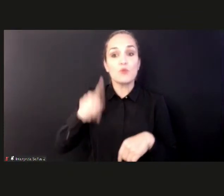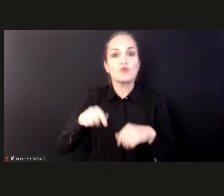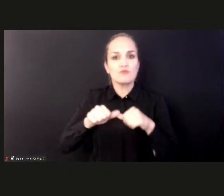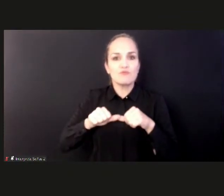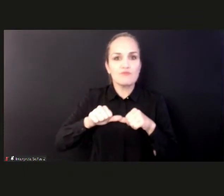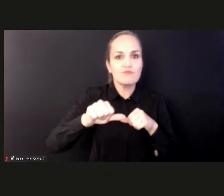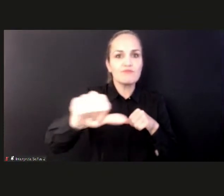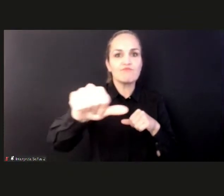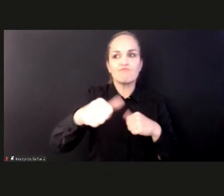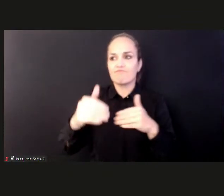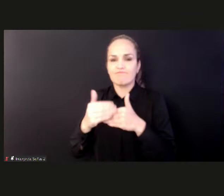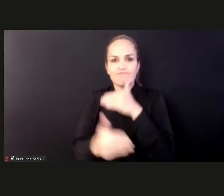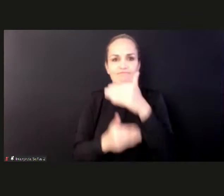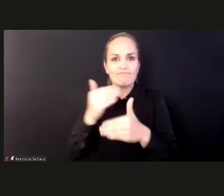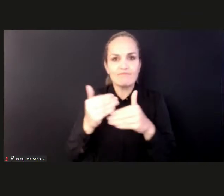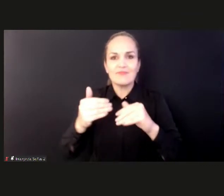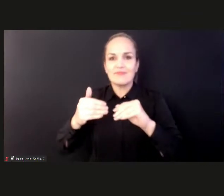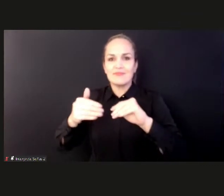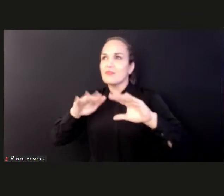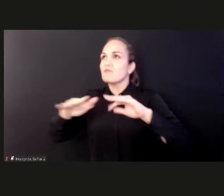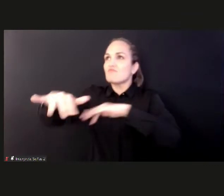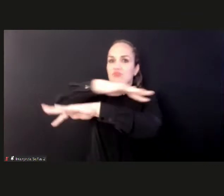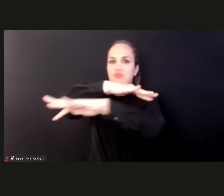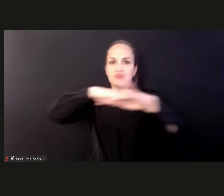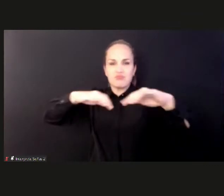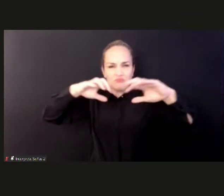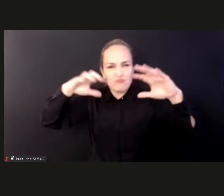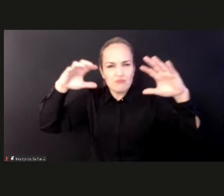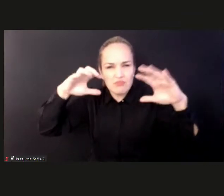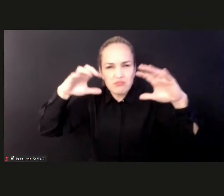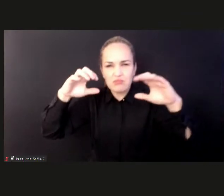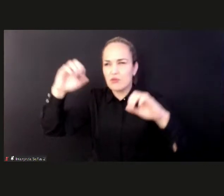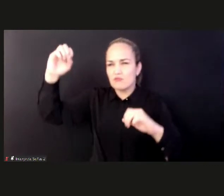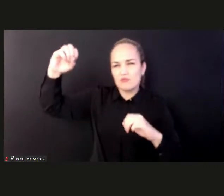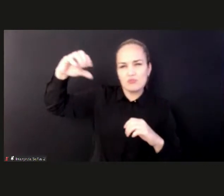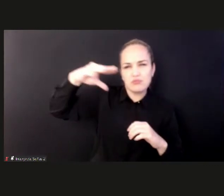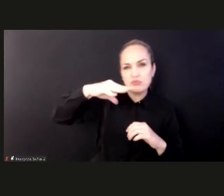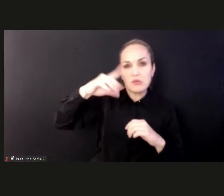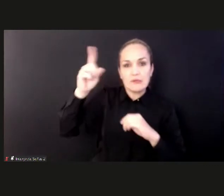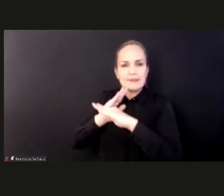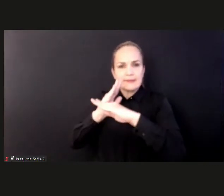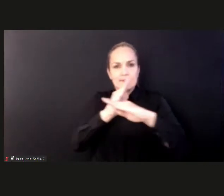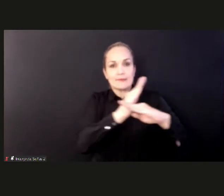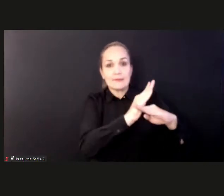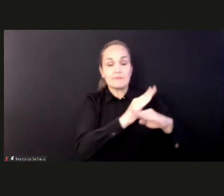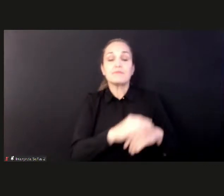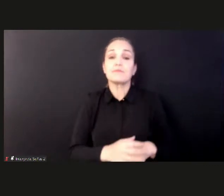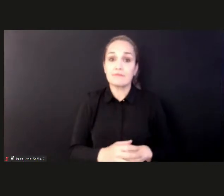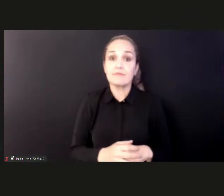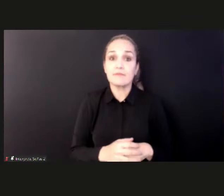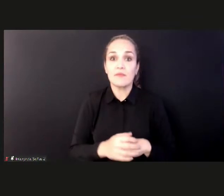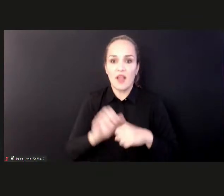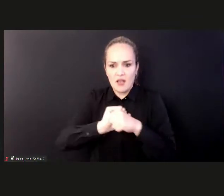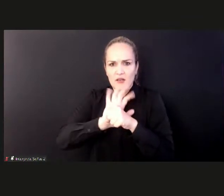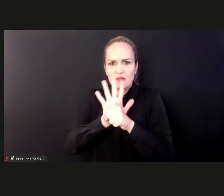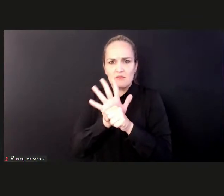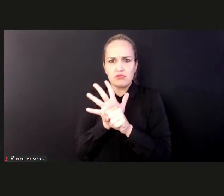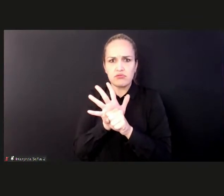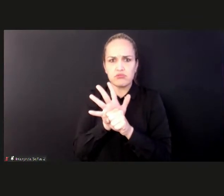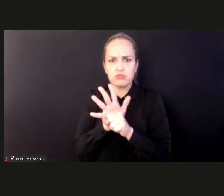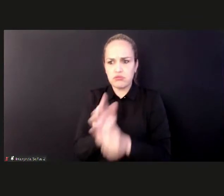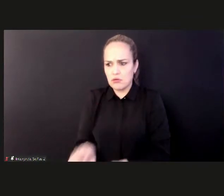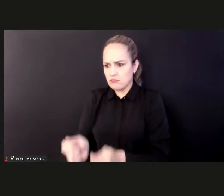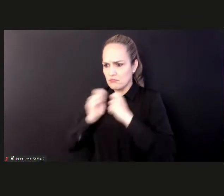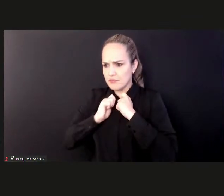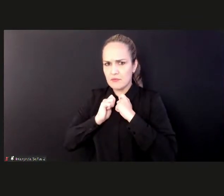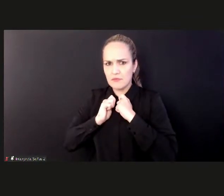center. The outbreak has increased environmental awareness among consumers, and as such, sustainable tourism will